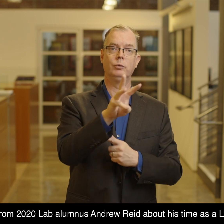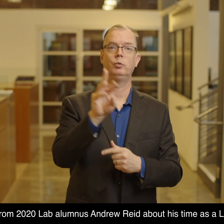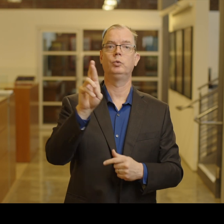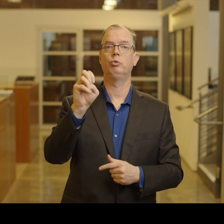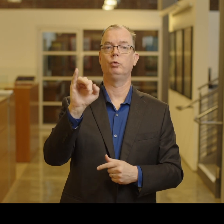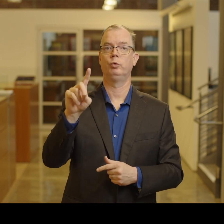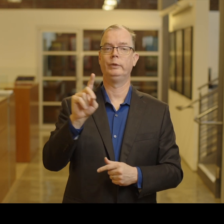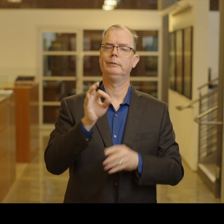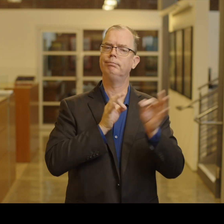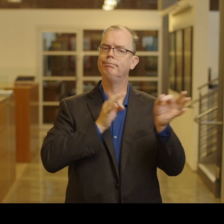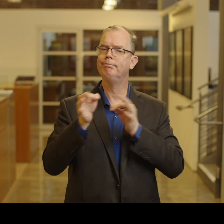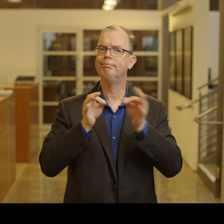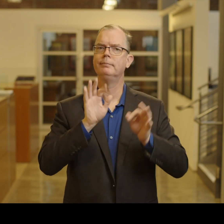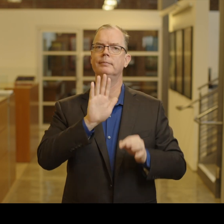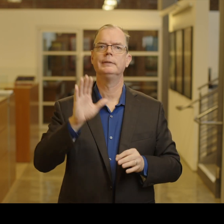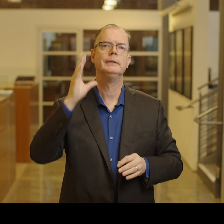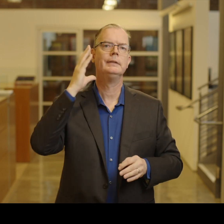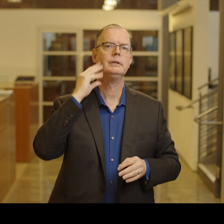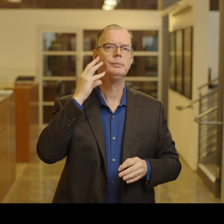Lab Fellow.